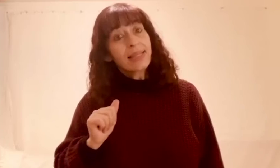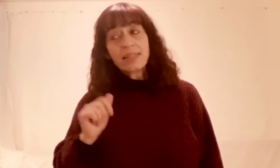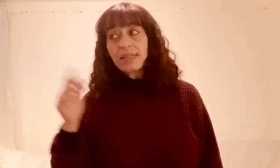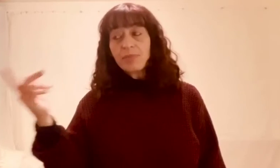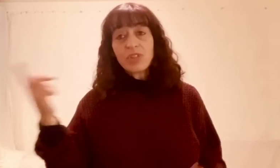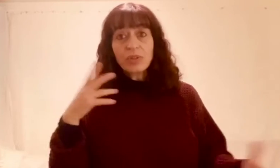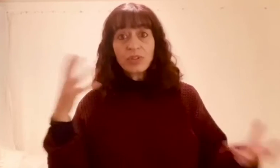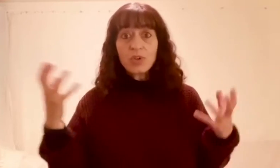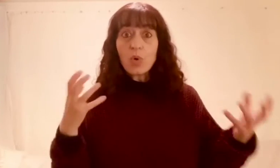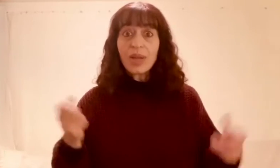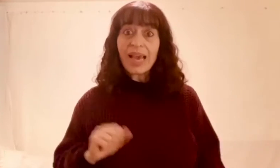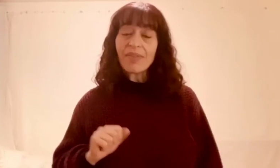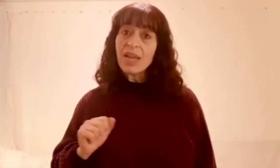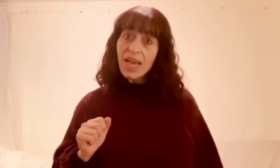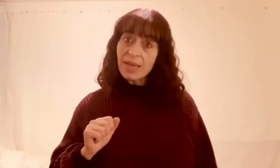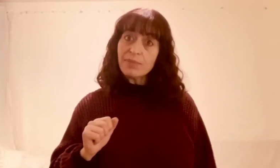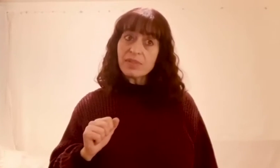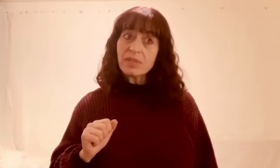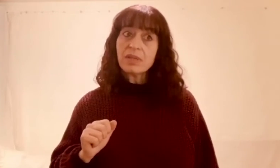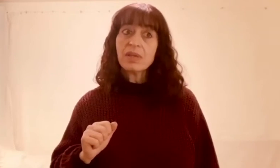there's some children calling out their names.